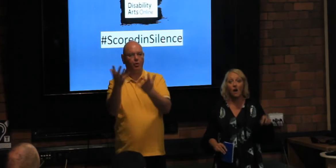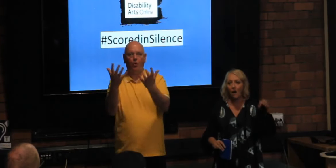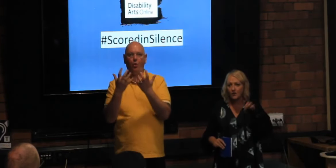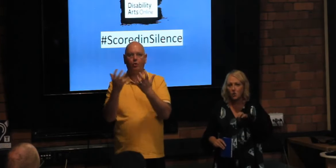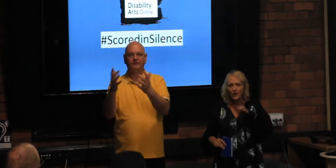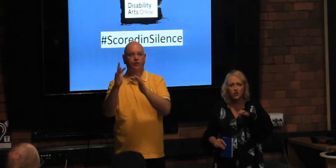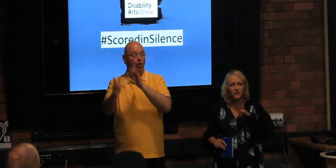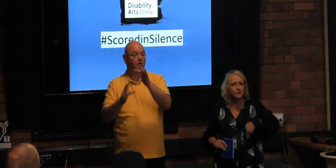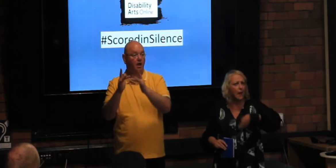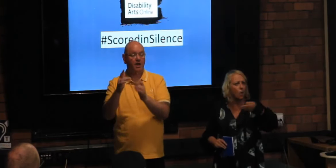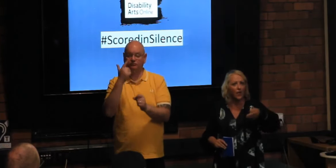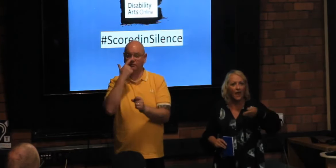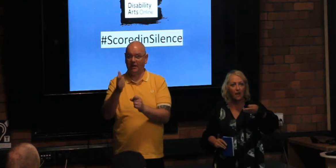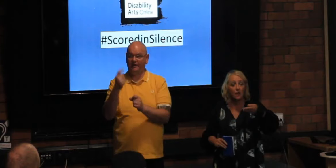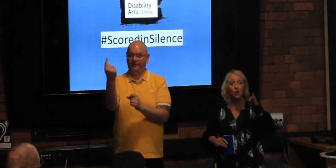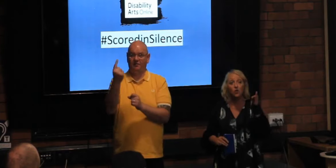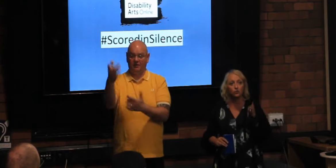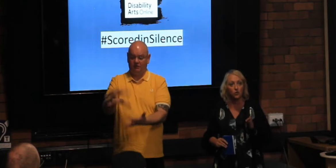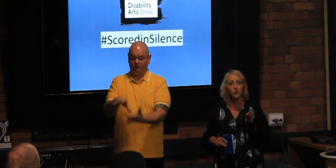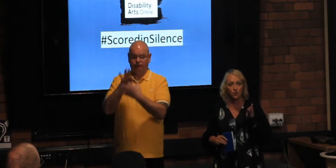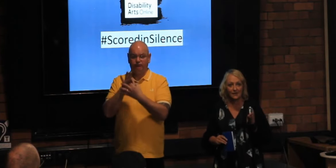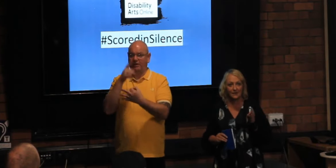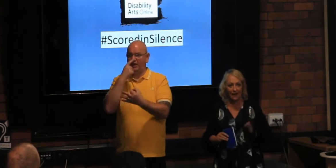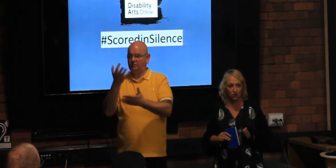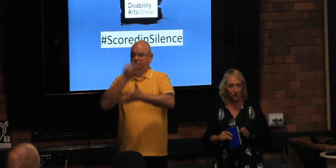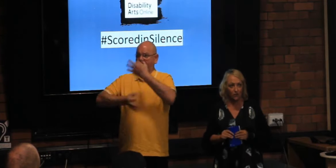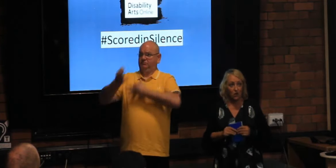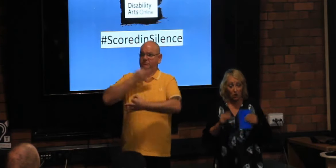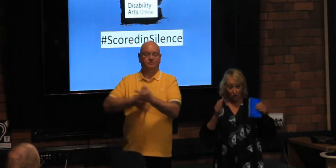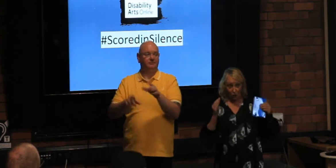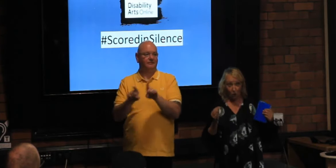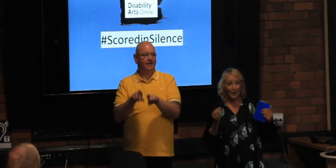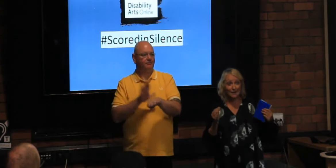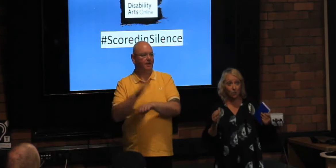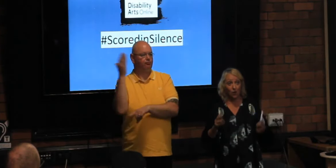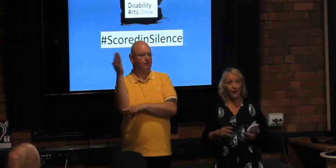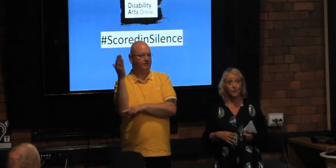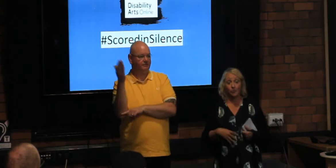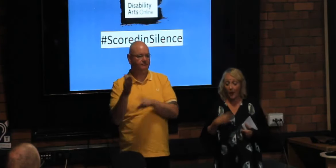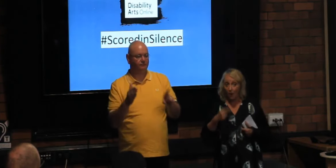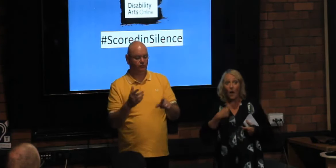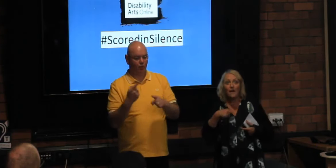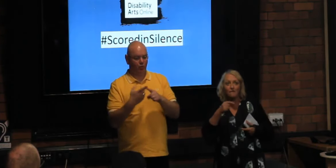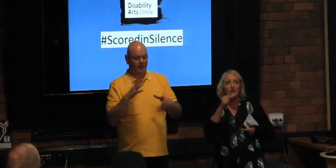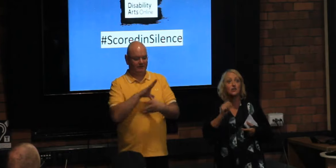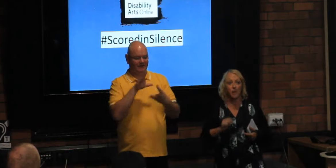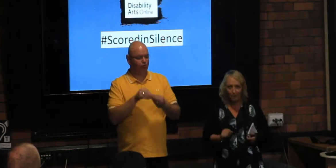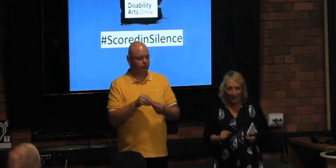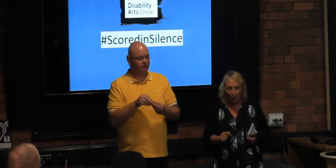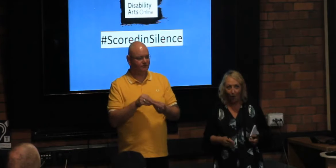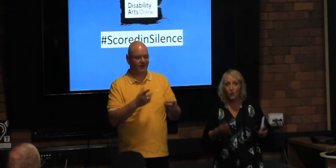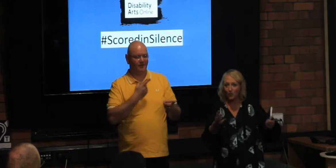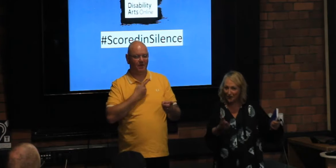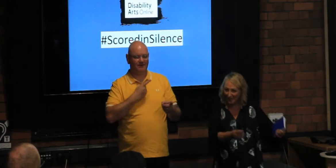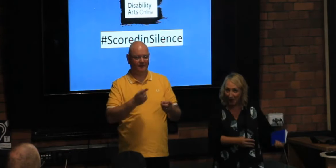involved, ask questions about what they're hearing through the presentation. So a quick summary. When I've finished